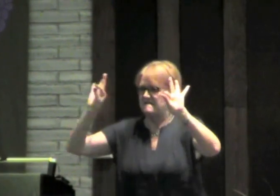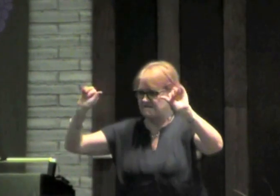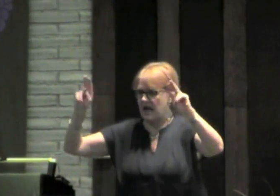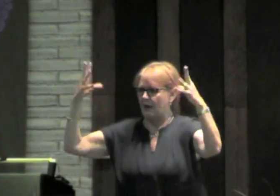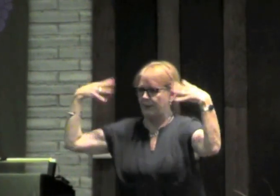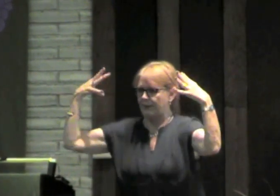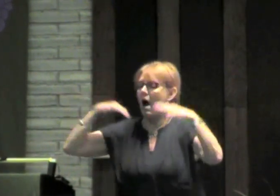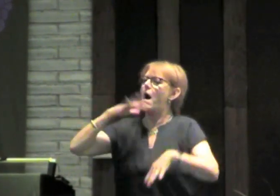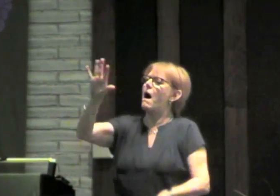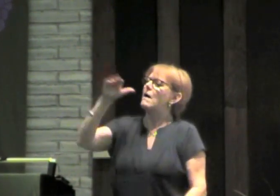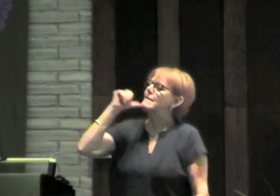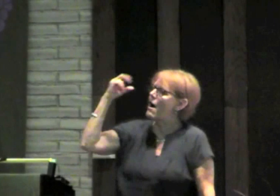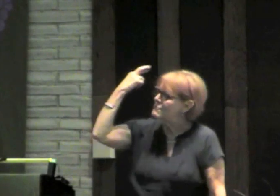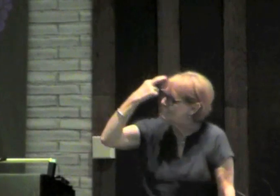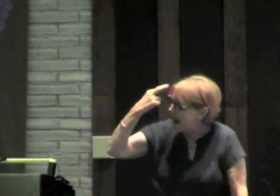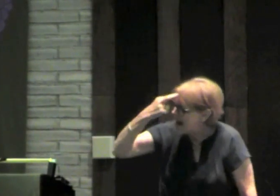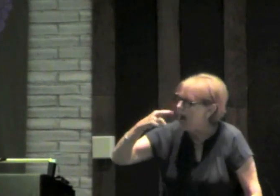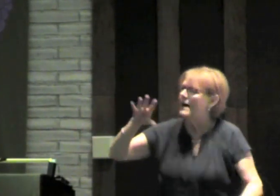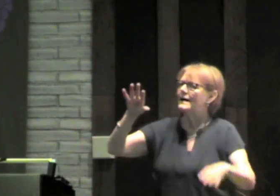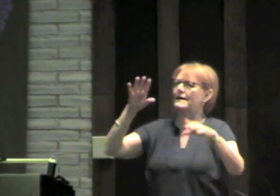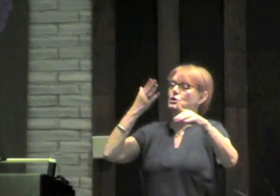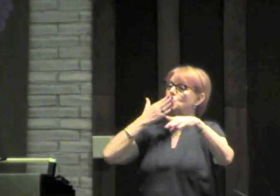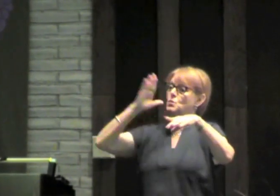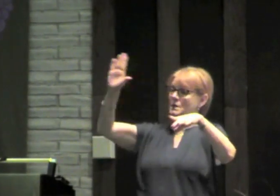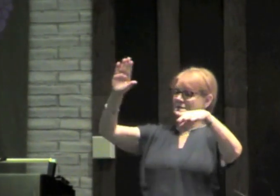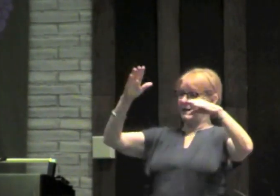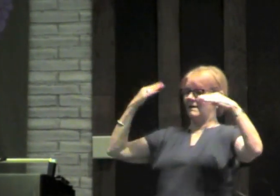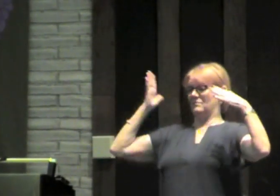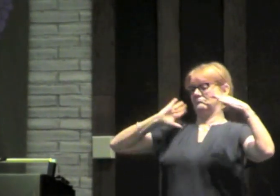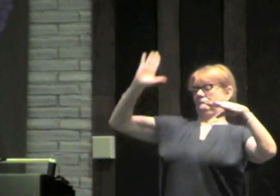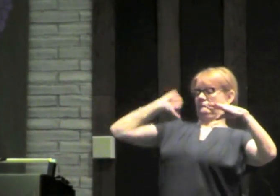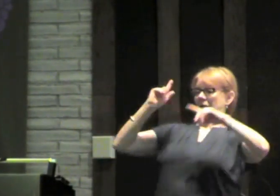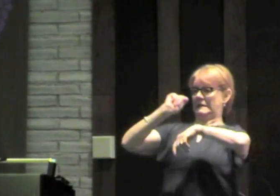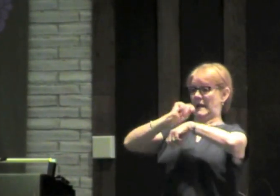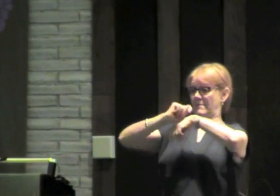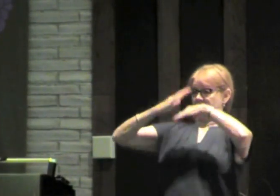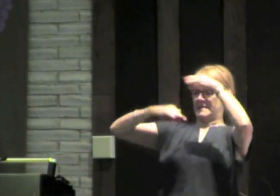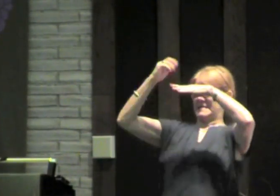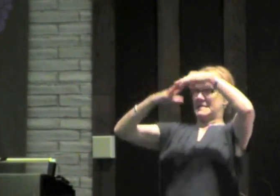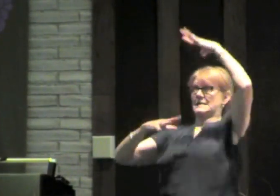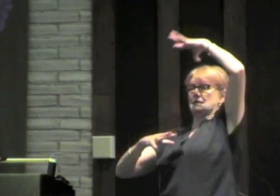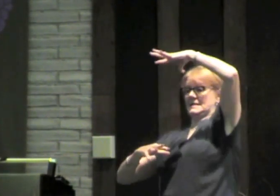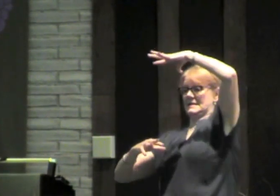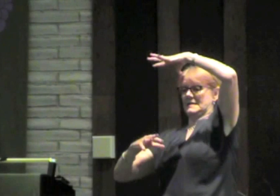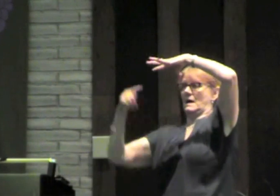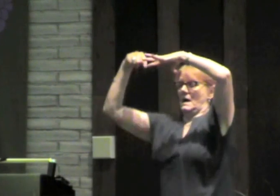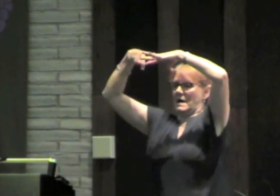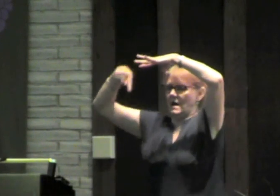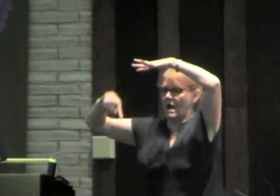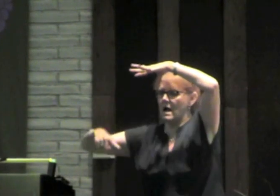dark. I mean, they had lights and fans, but what I did not realize, that when the temple was built above